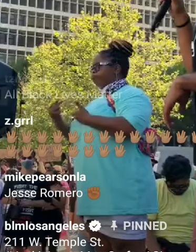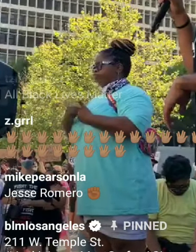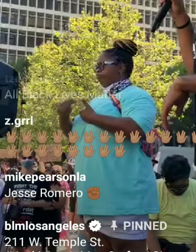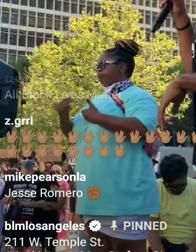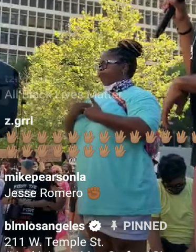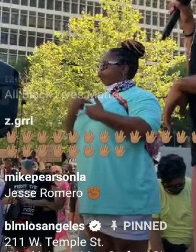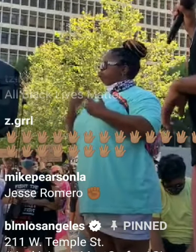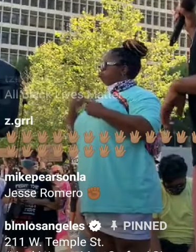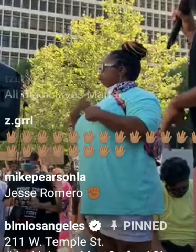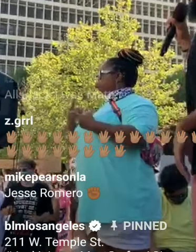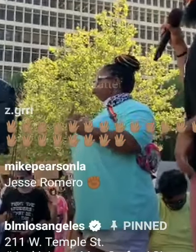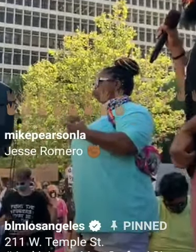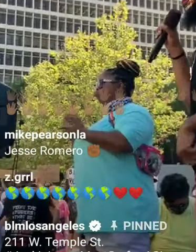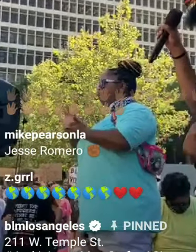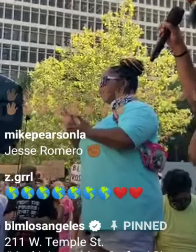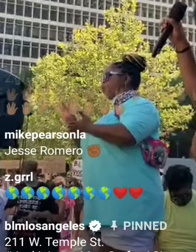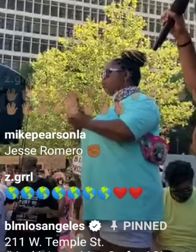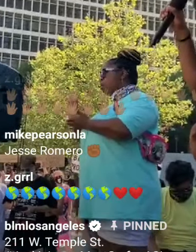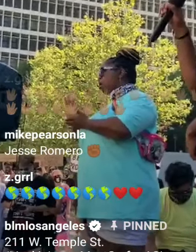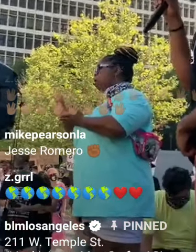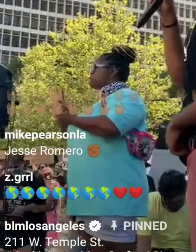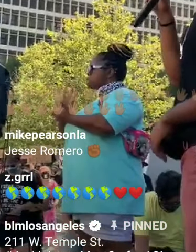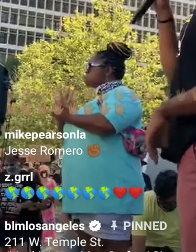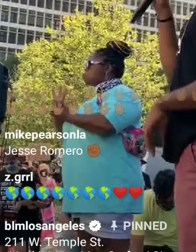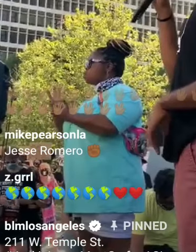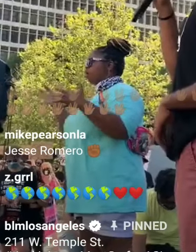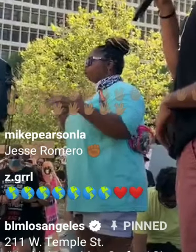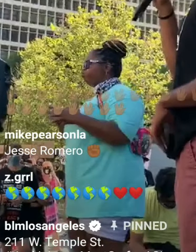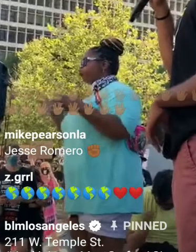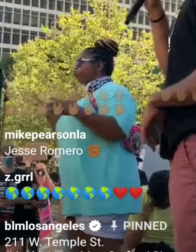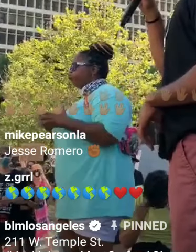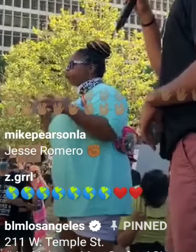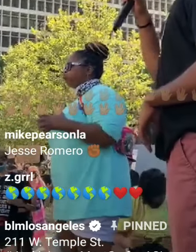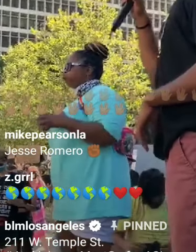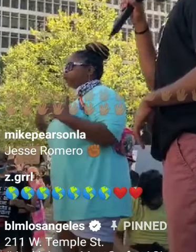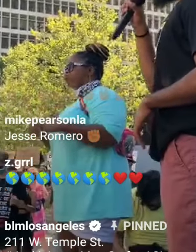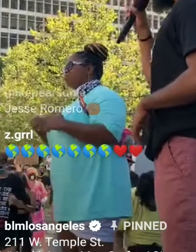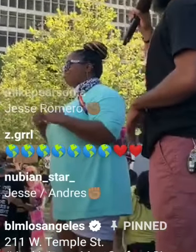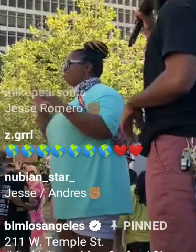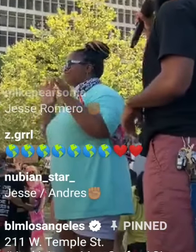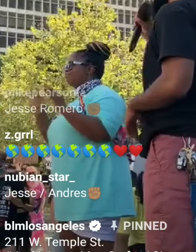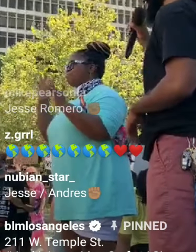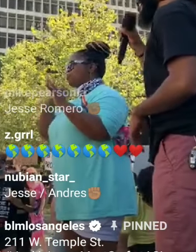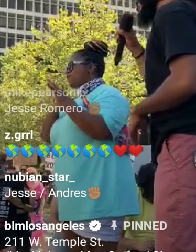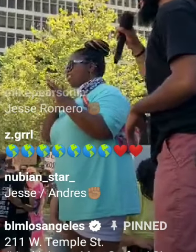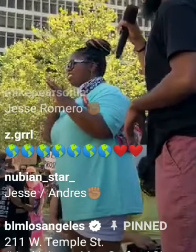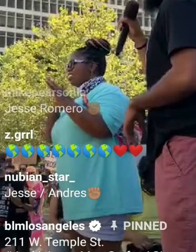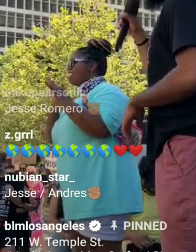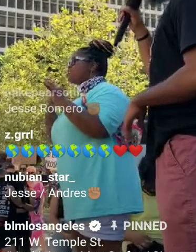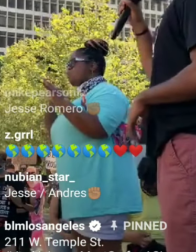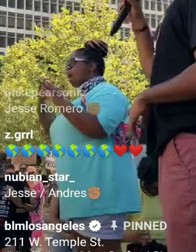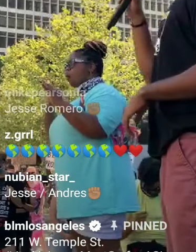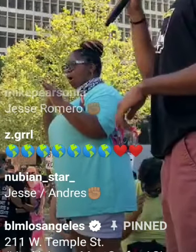these past 4, 5, 6 weeks, and it's been beautiful, right? And I just want to